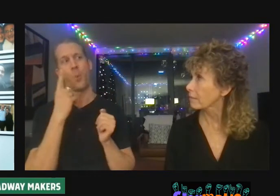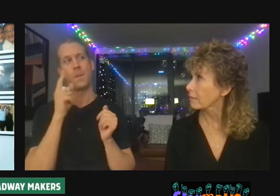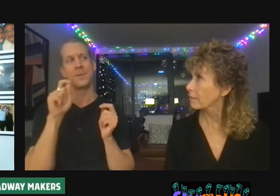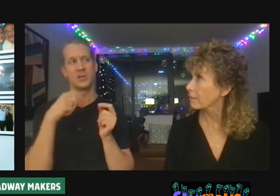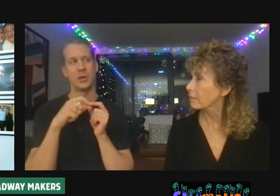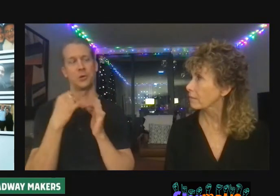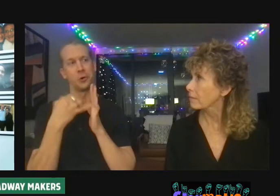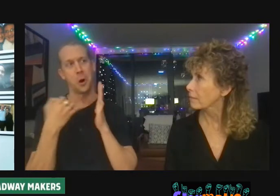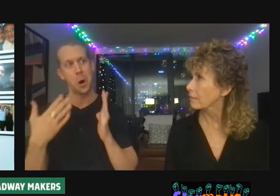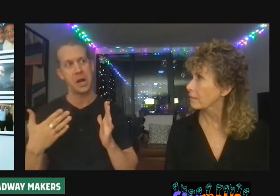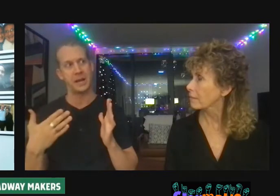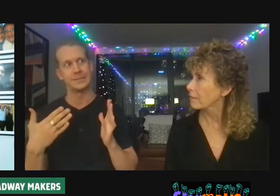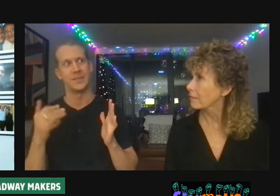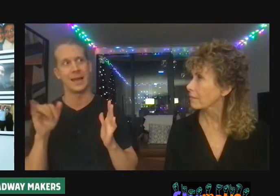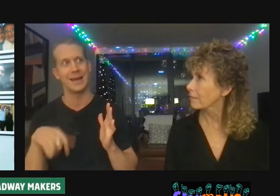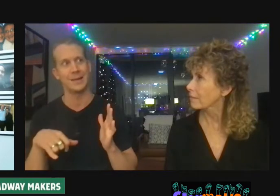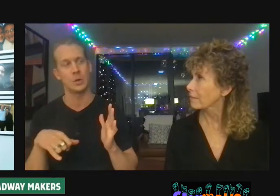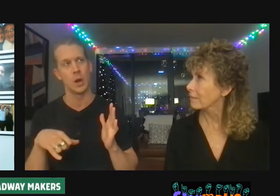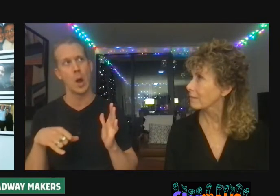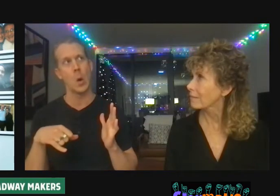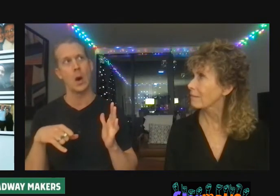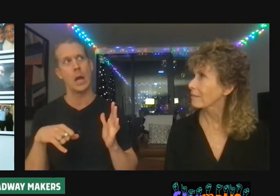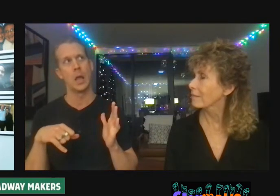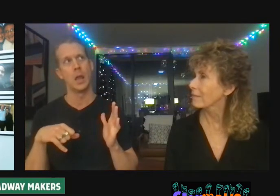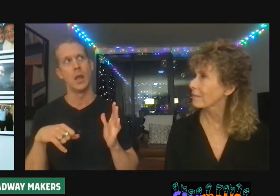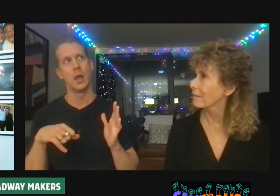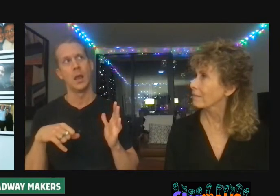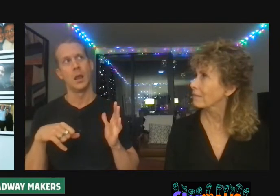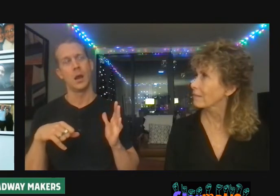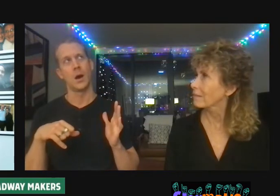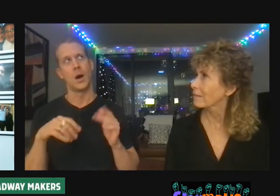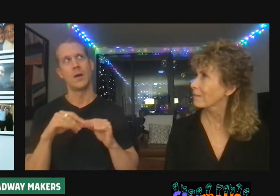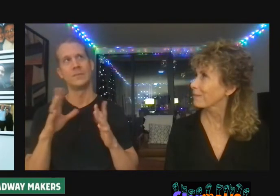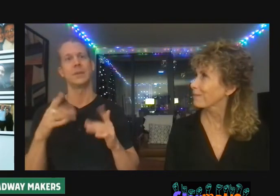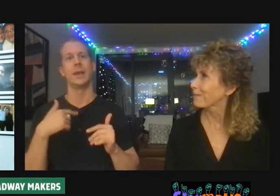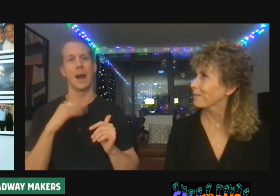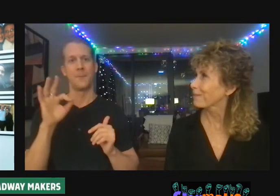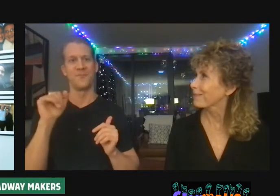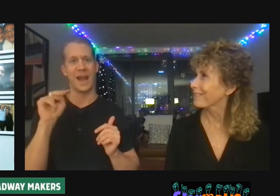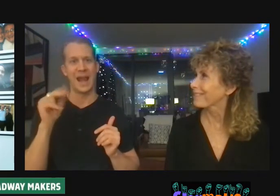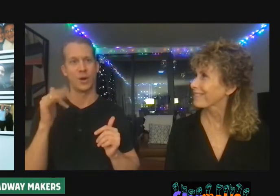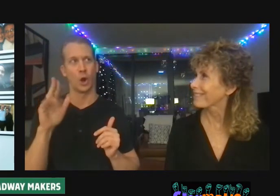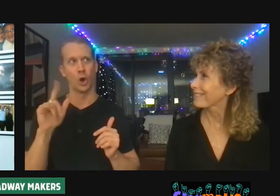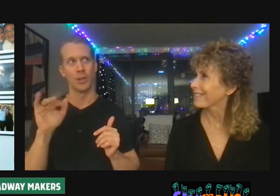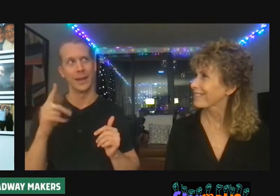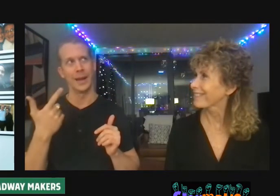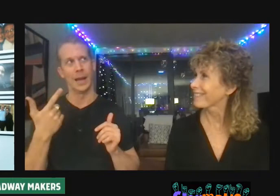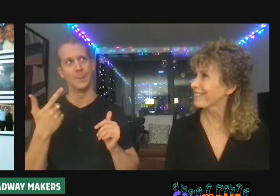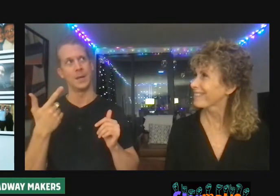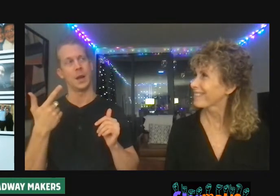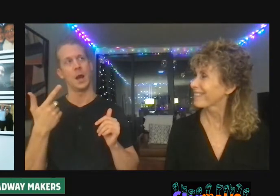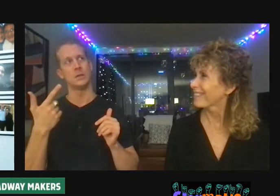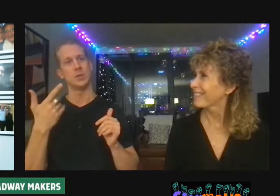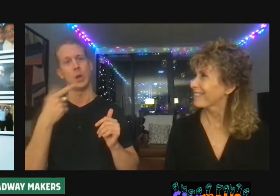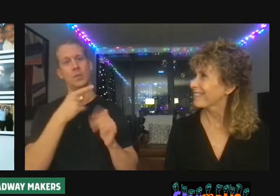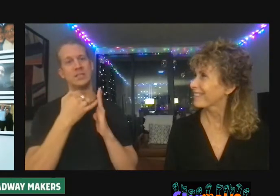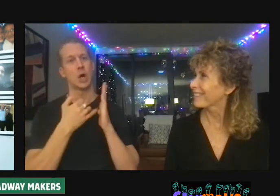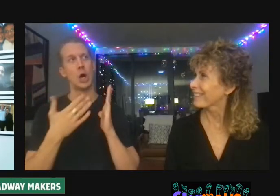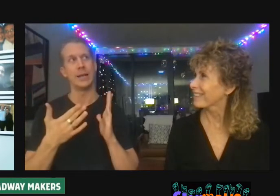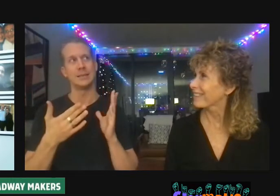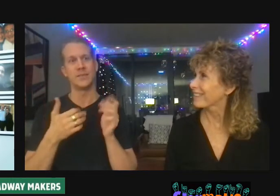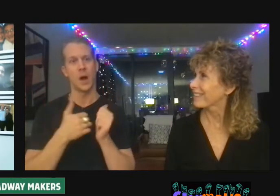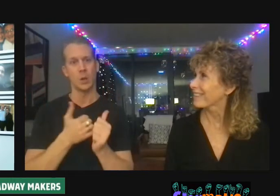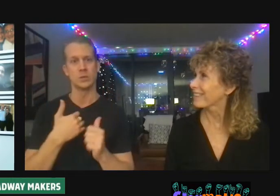this one particular artist that, you know, obviously, I'm fangirling because, you know,